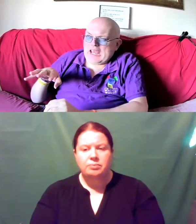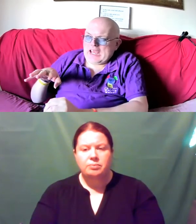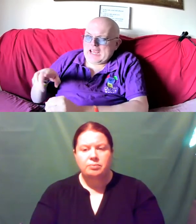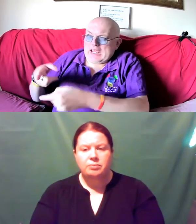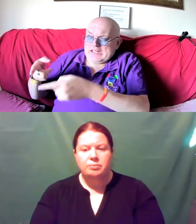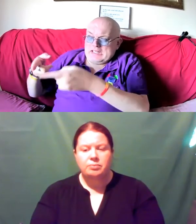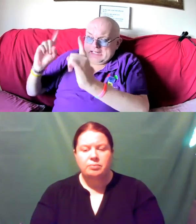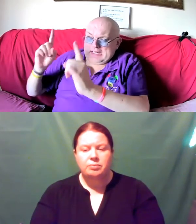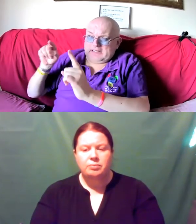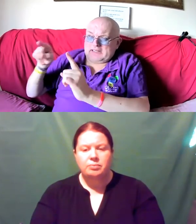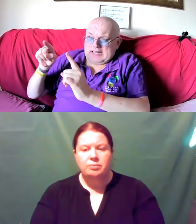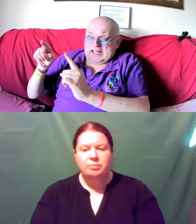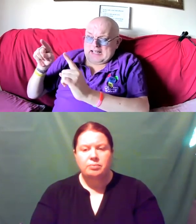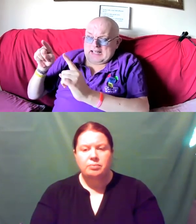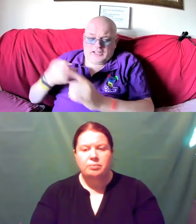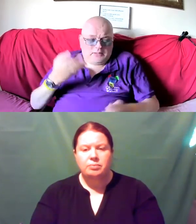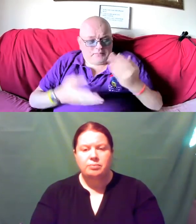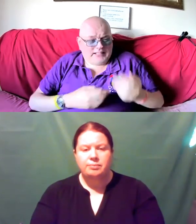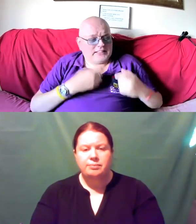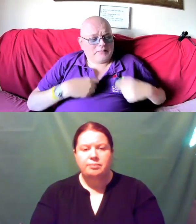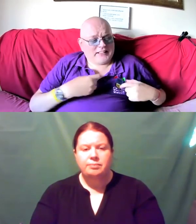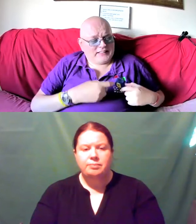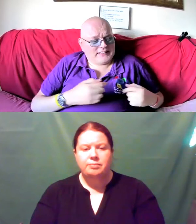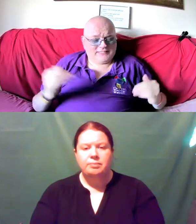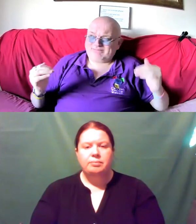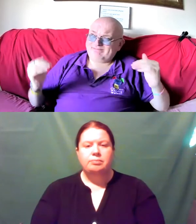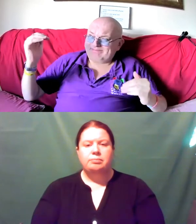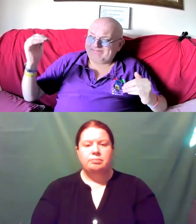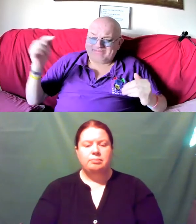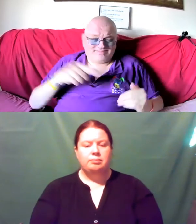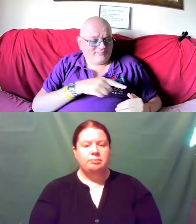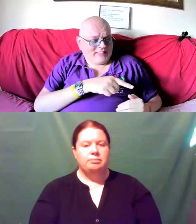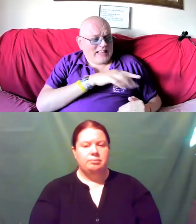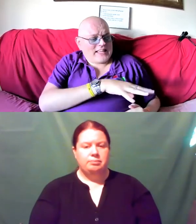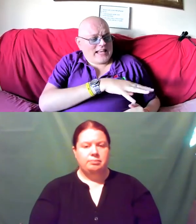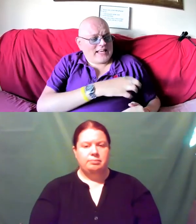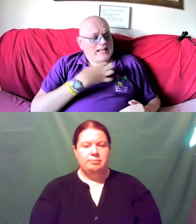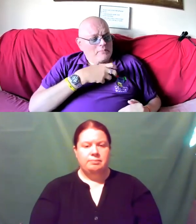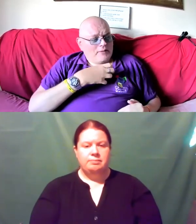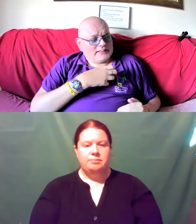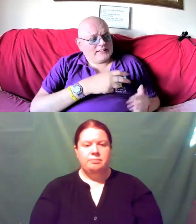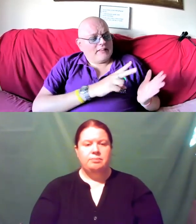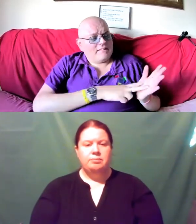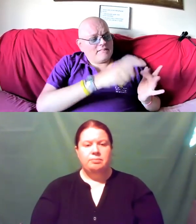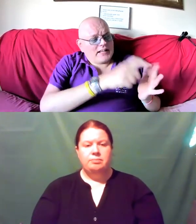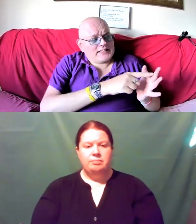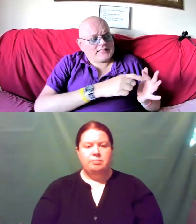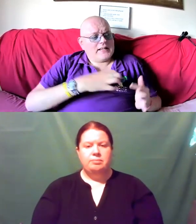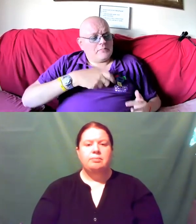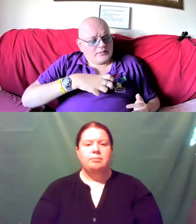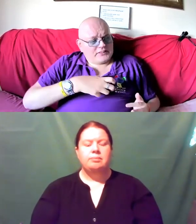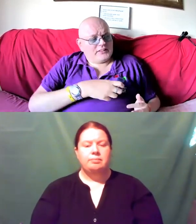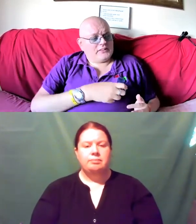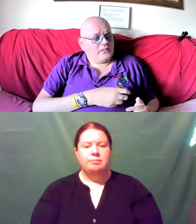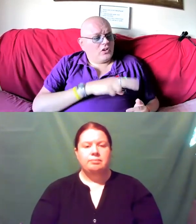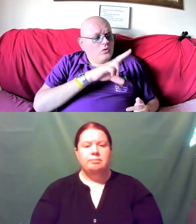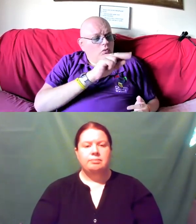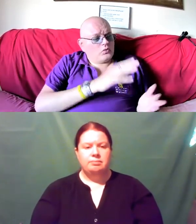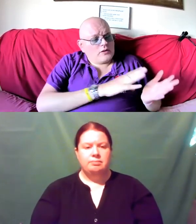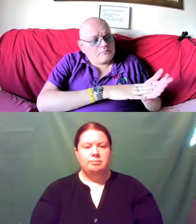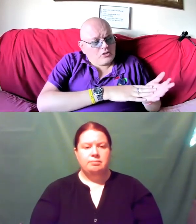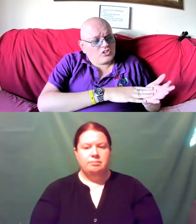than the Methodist Church does. So the Methodist Church has a president and a vice president who are elected every year for 12 months. Mm-hmm. They don't